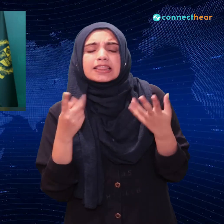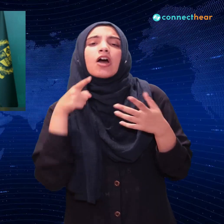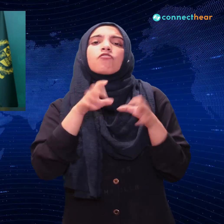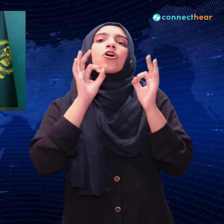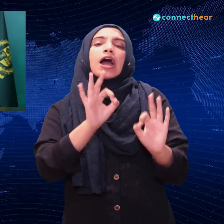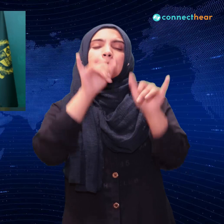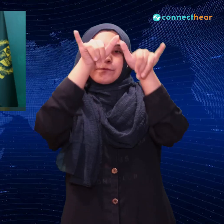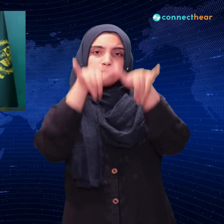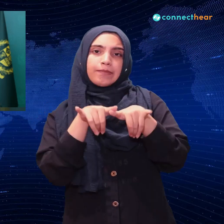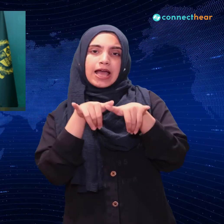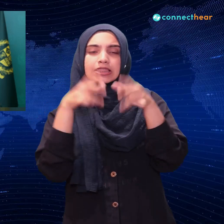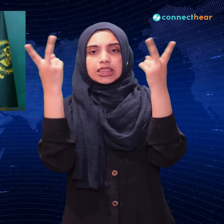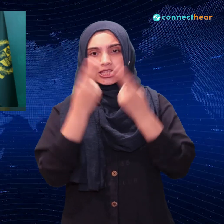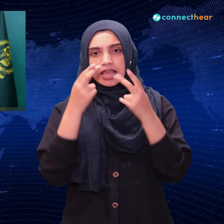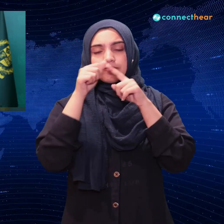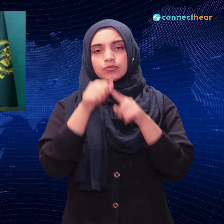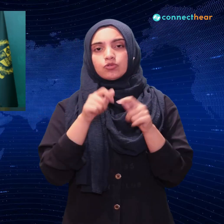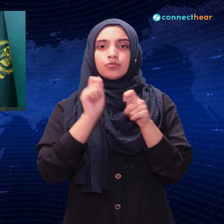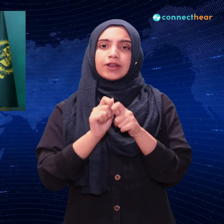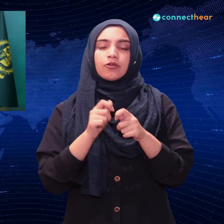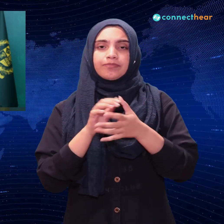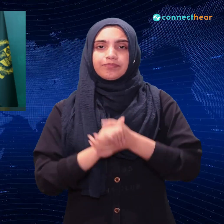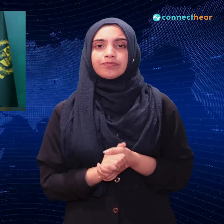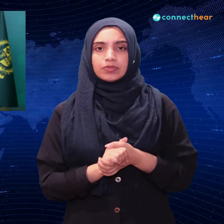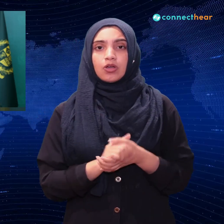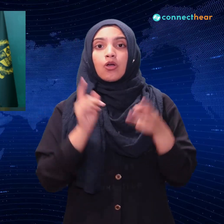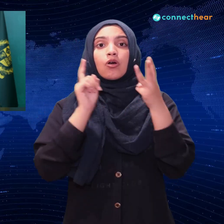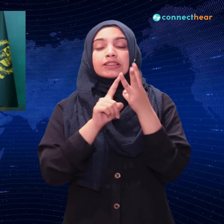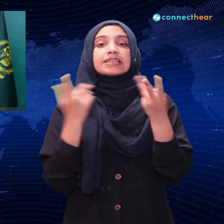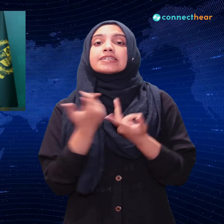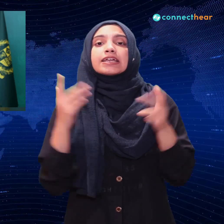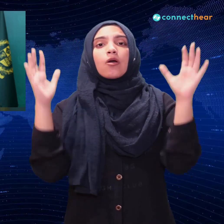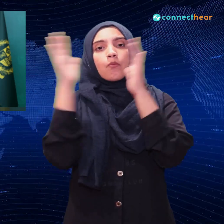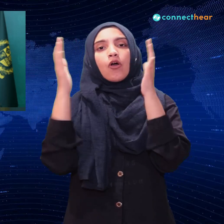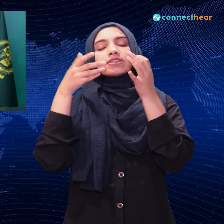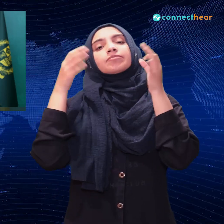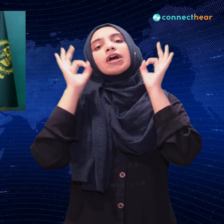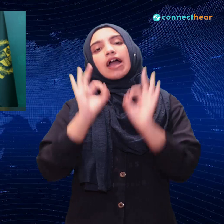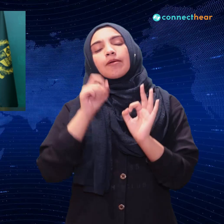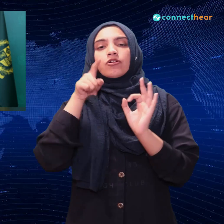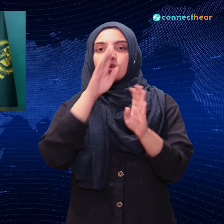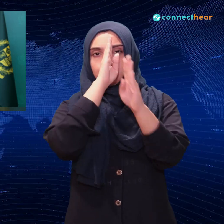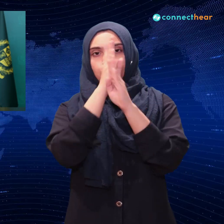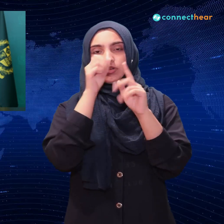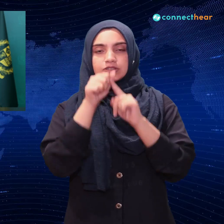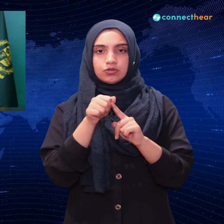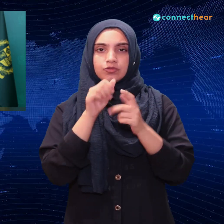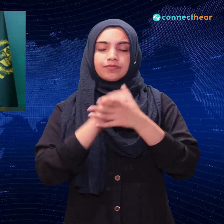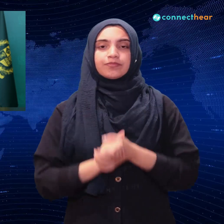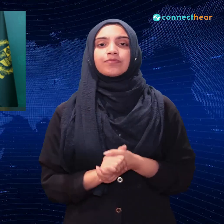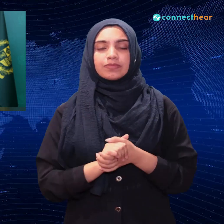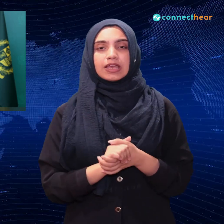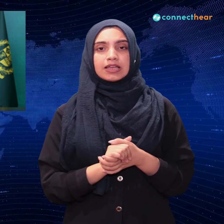countries. And finally, provision of climate finance. Three, we